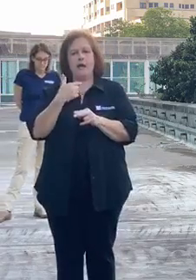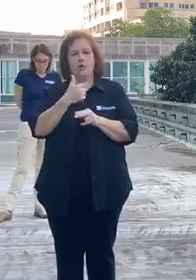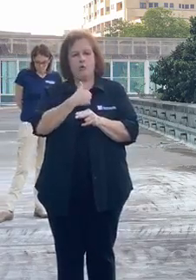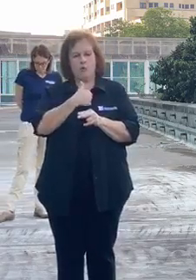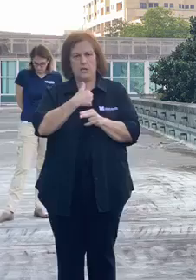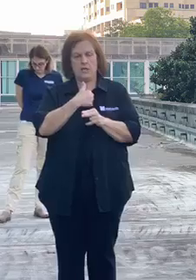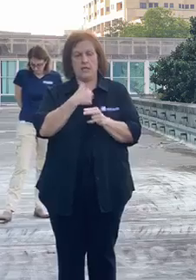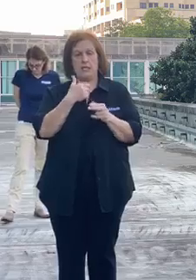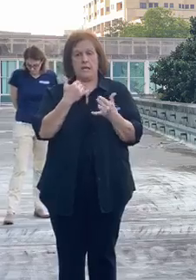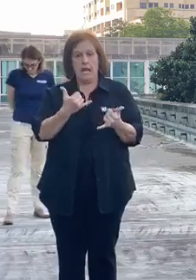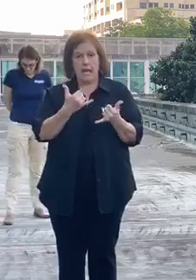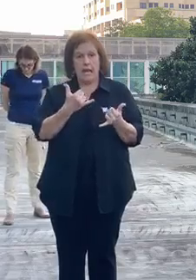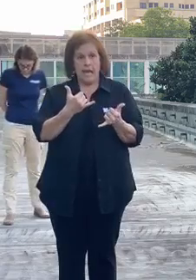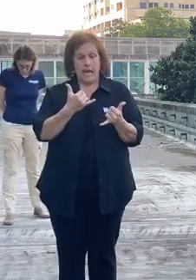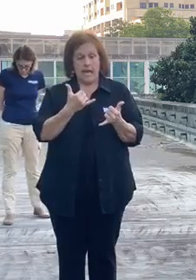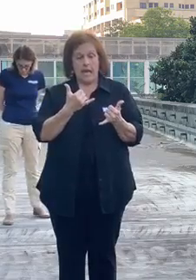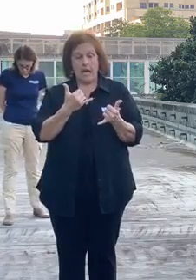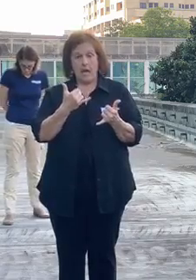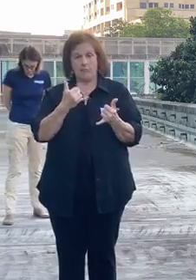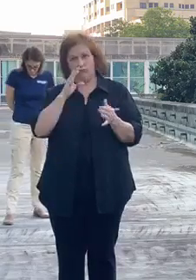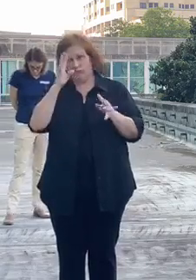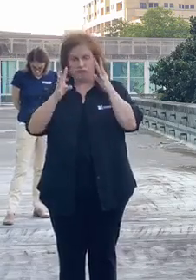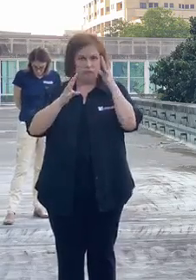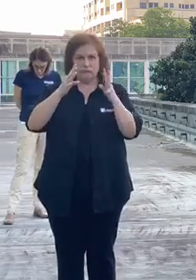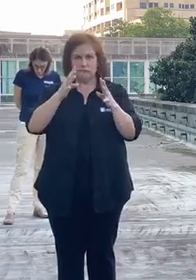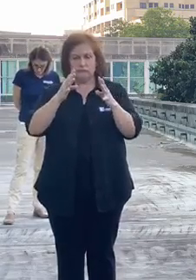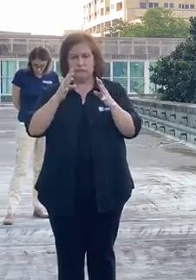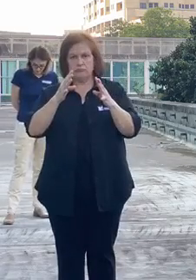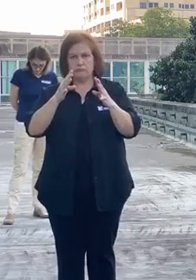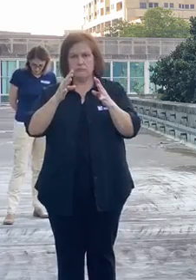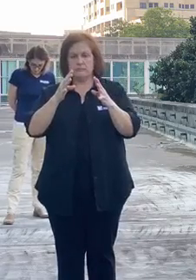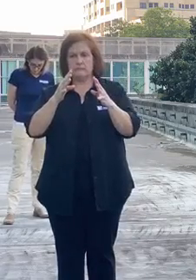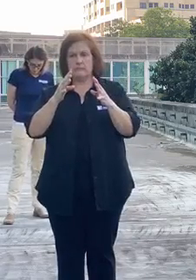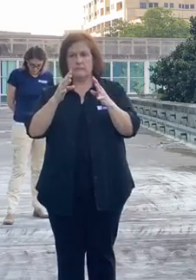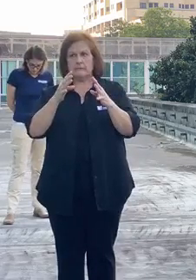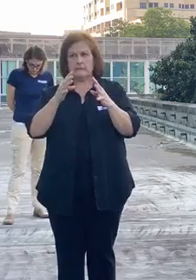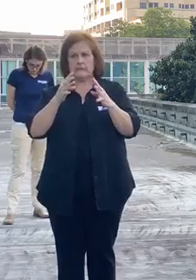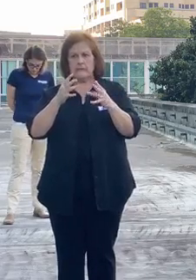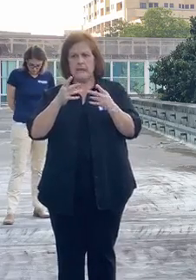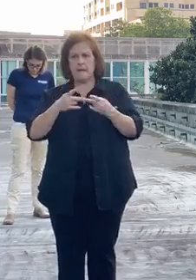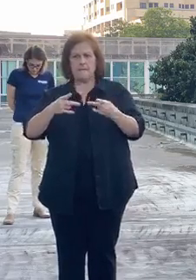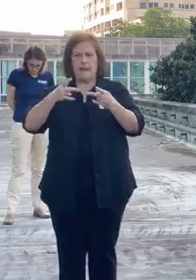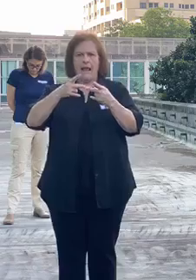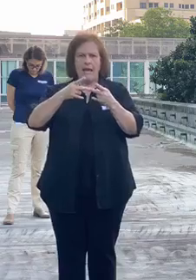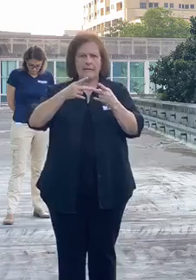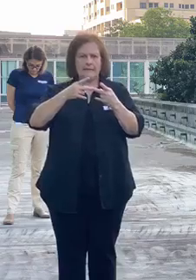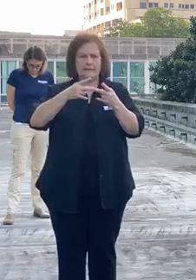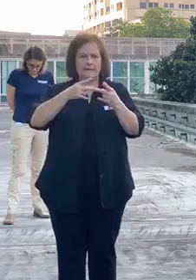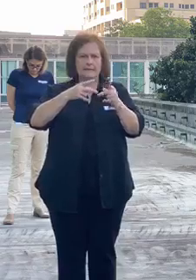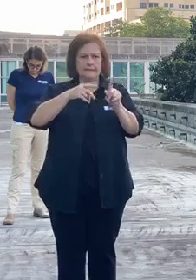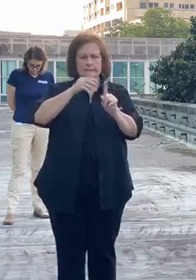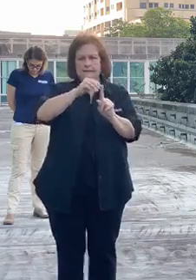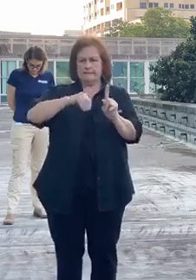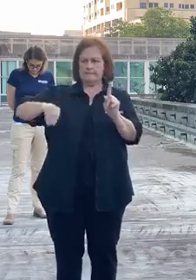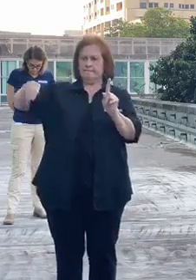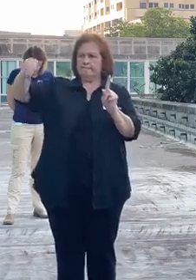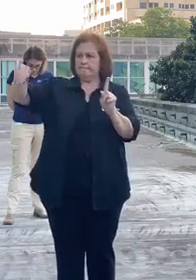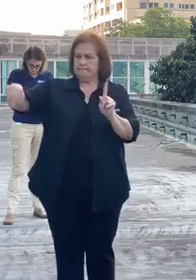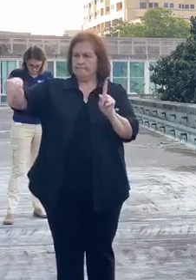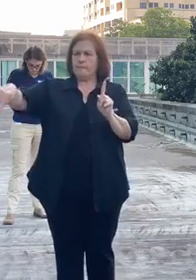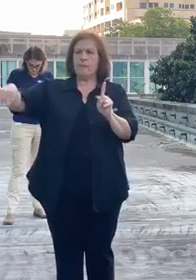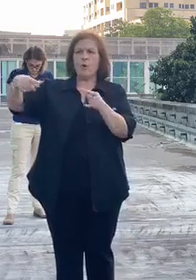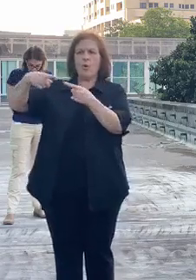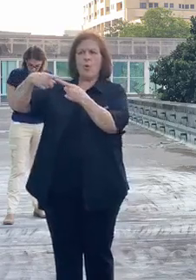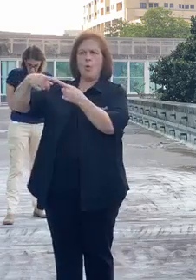shifted into creating a temporary morgue adjacent to our coroner's office here